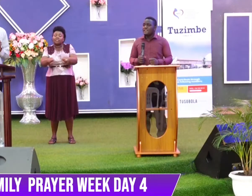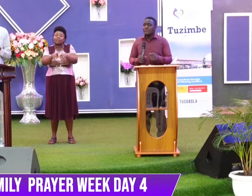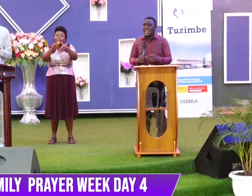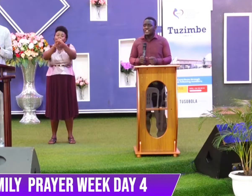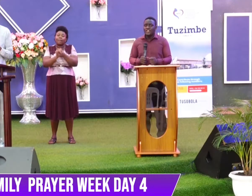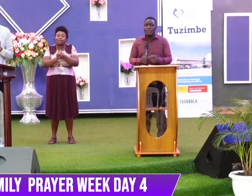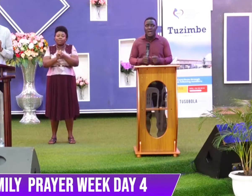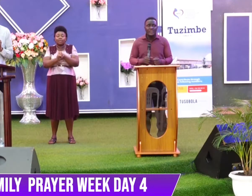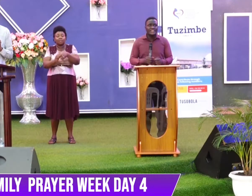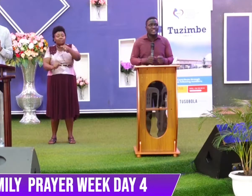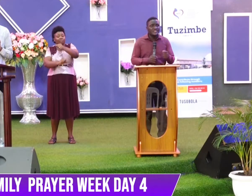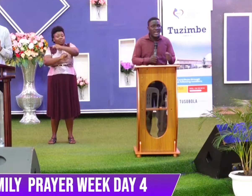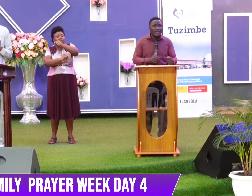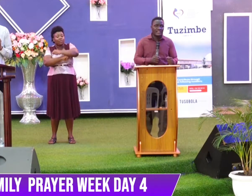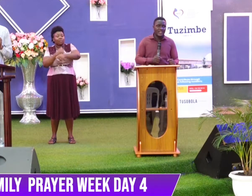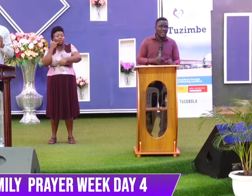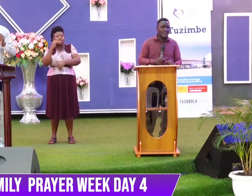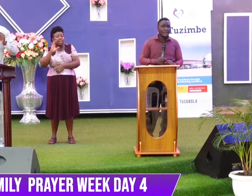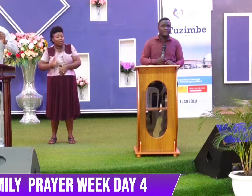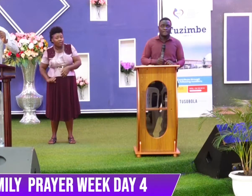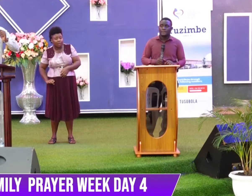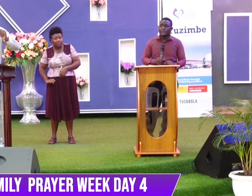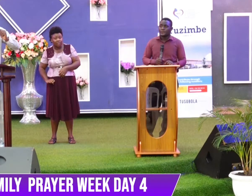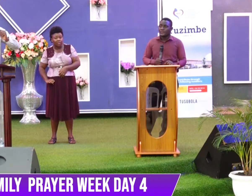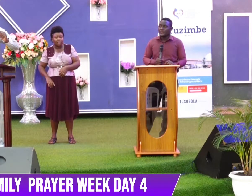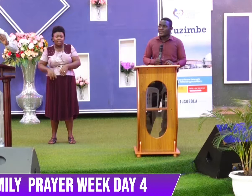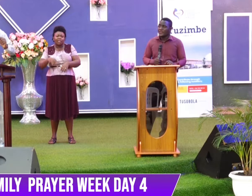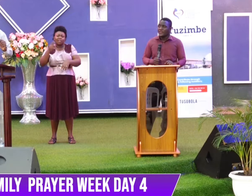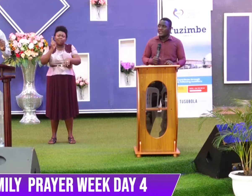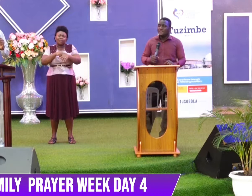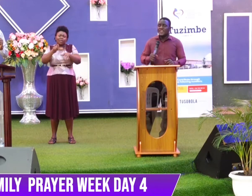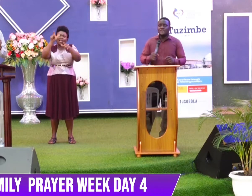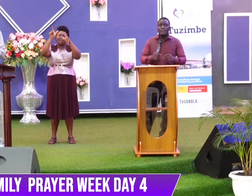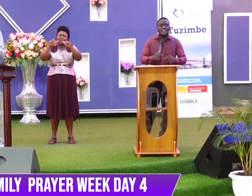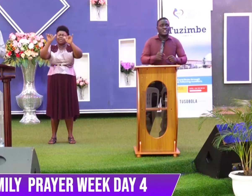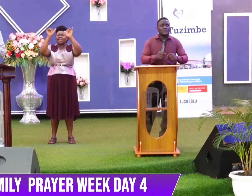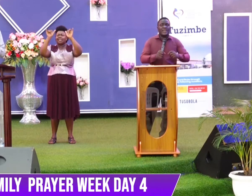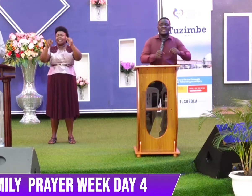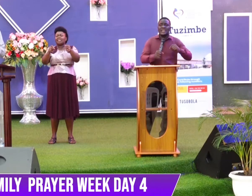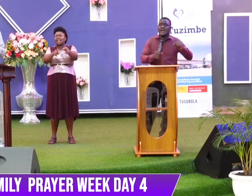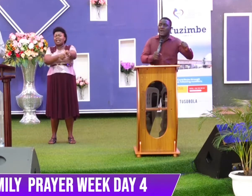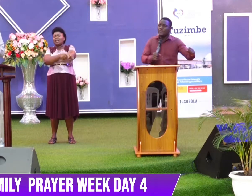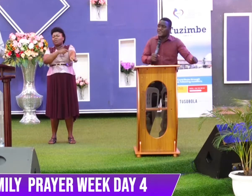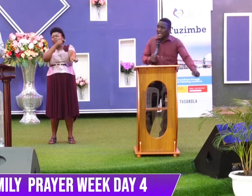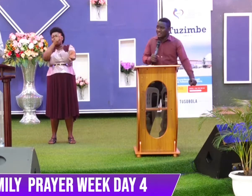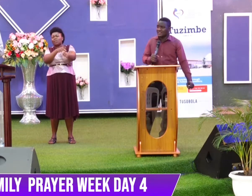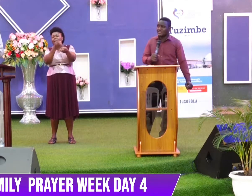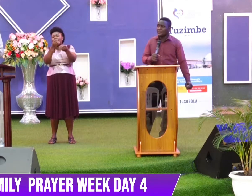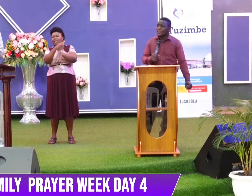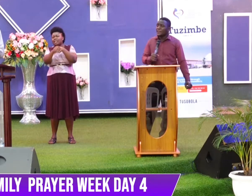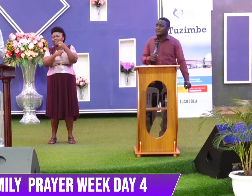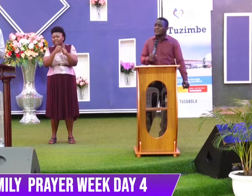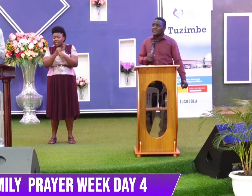The foundation of marriage is character. Even if a person spends a number of